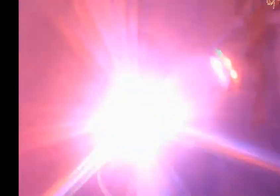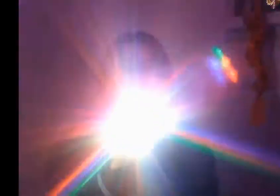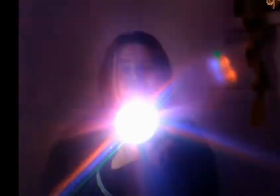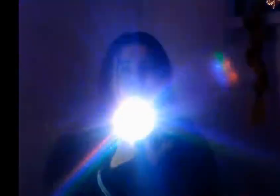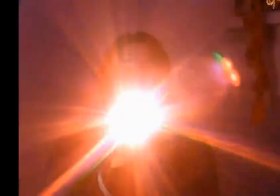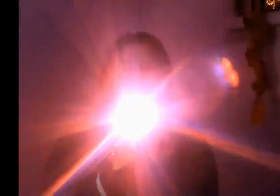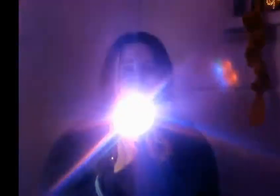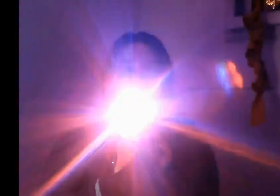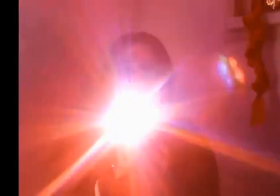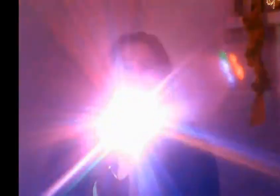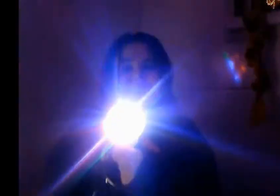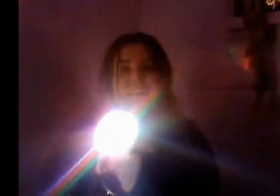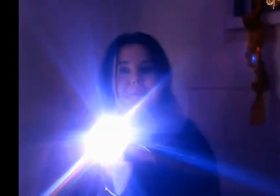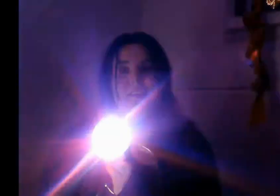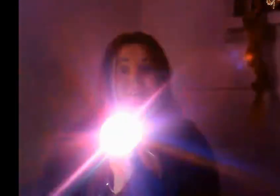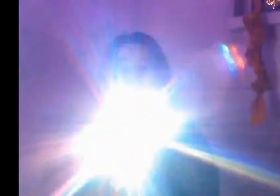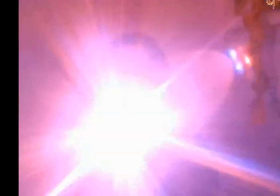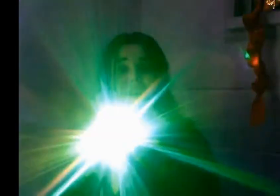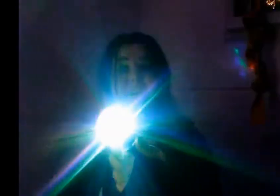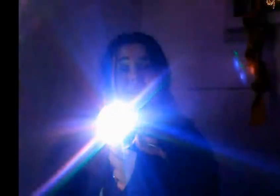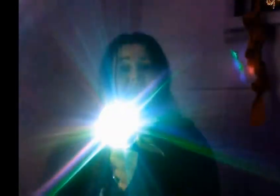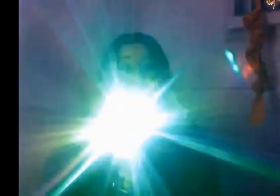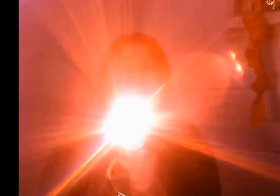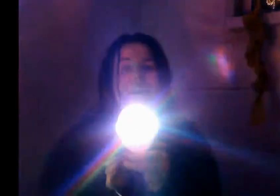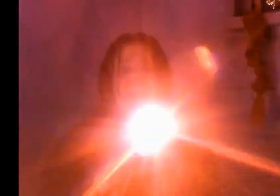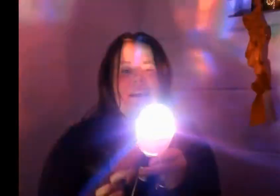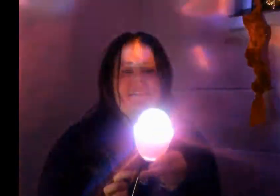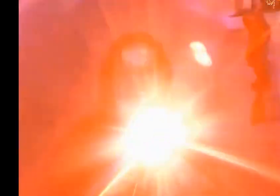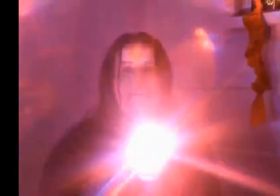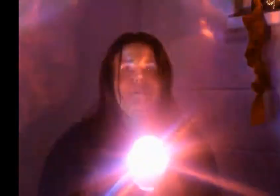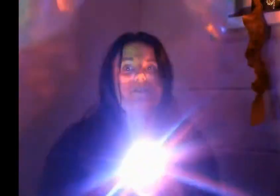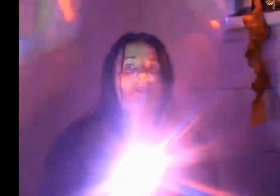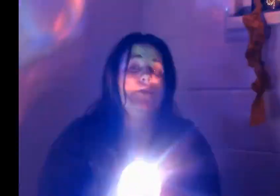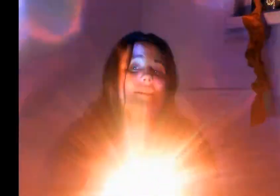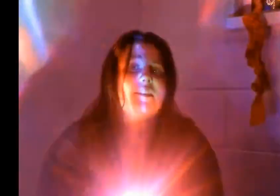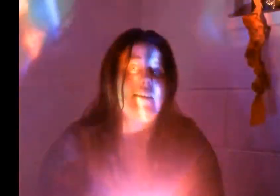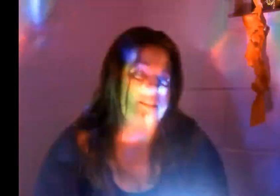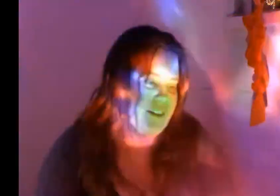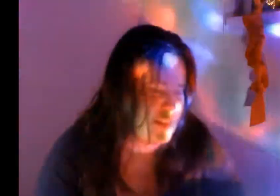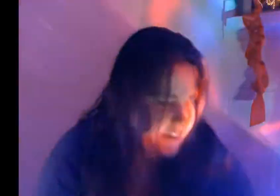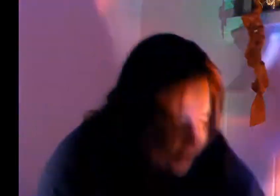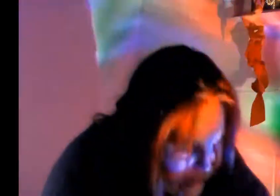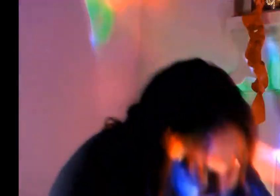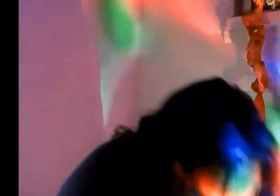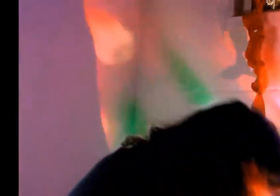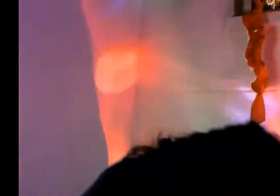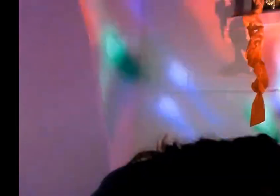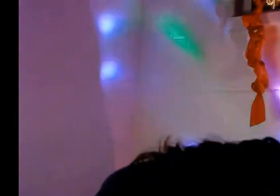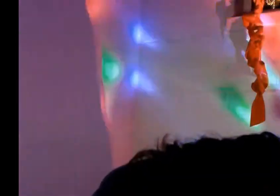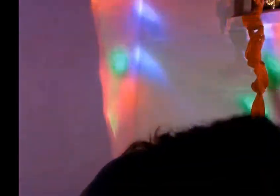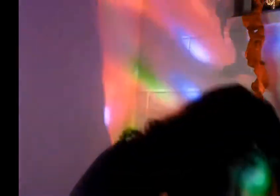I was really obsessed with it, and I decided that I had to get it. I was so excited for this thing.